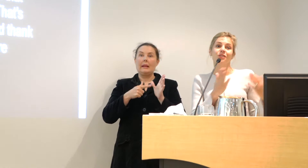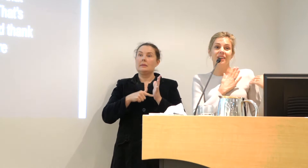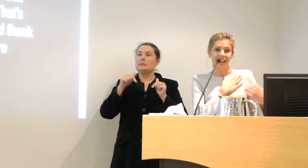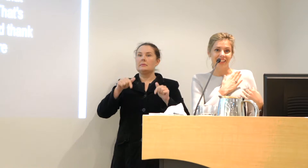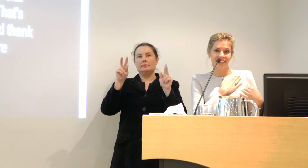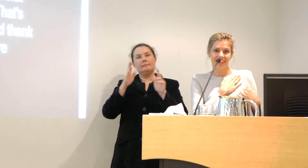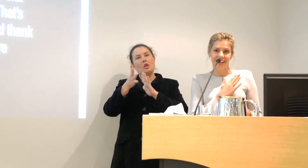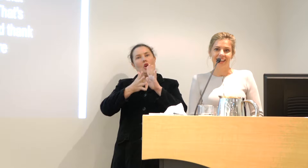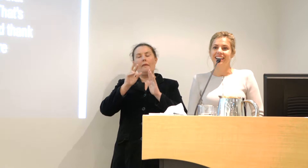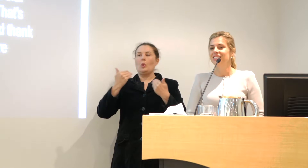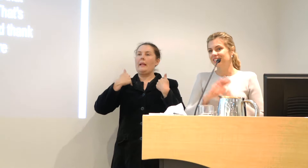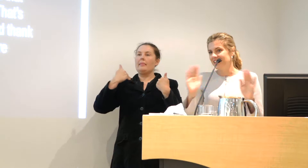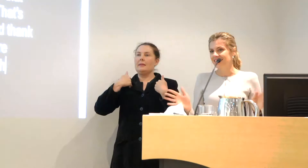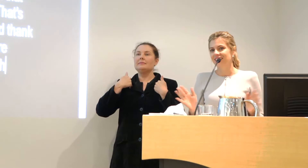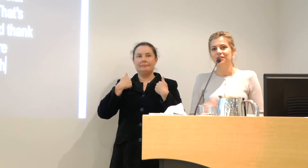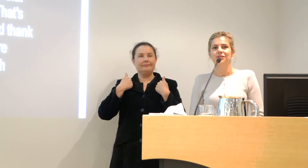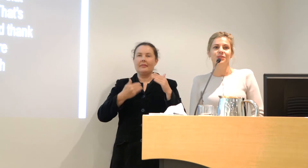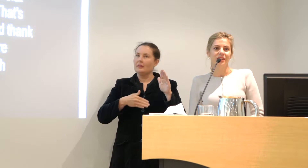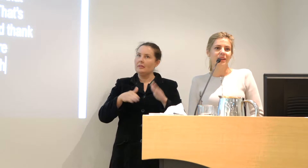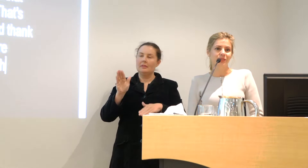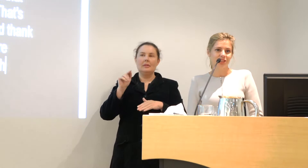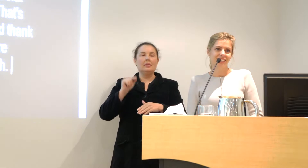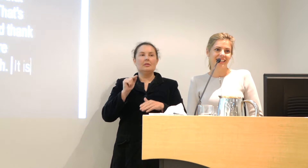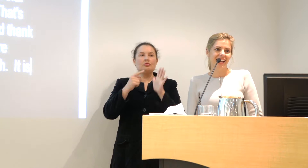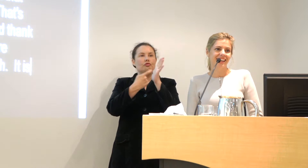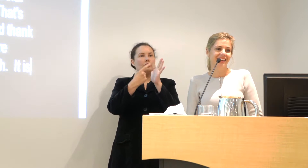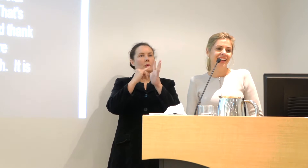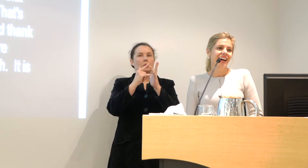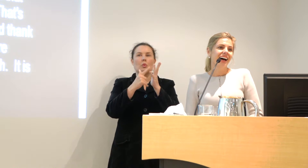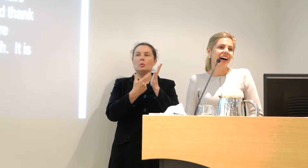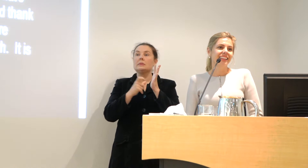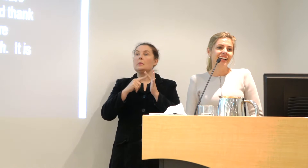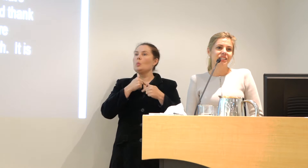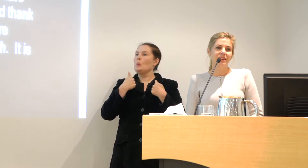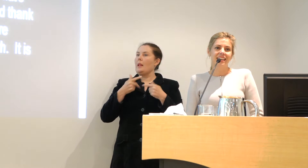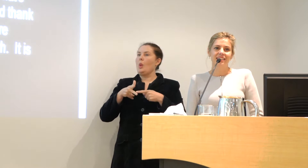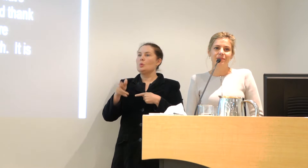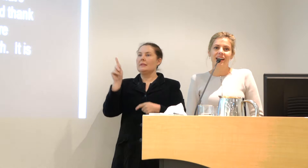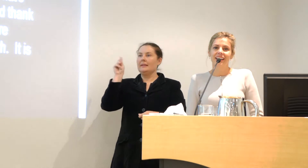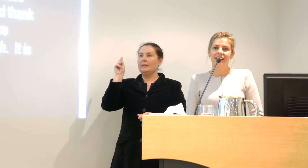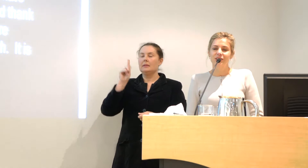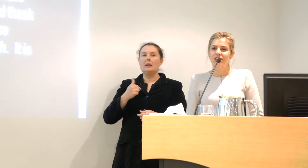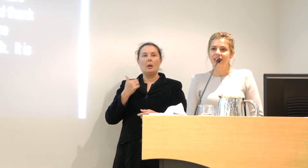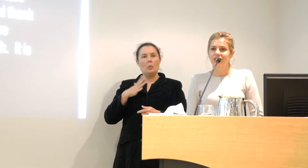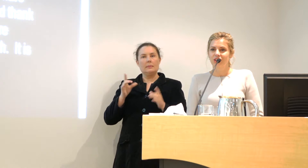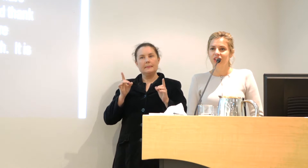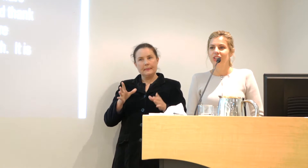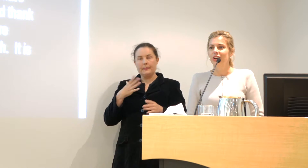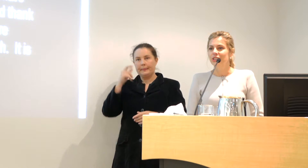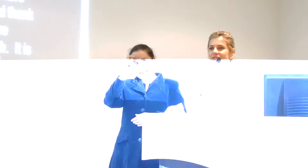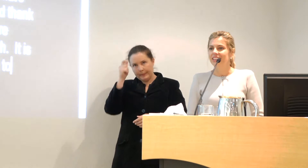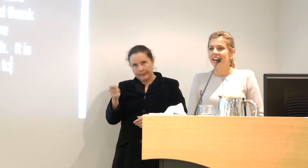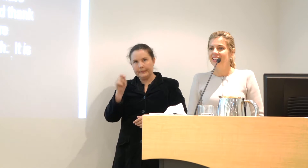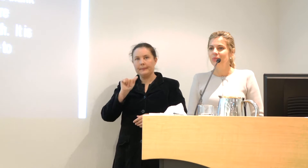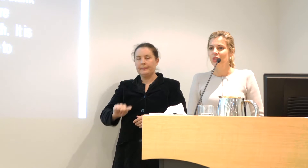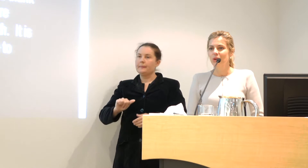Signs for Health, and it's a fantastic resource that we're launching today. I'd like to begin by acknowledging the traditional